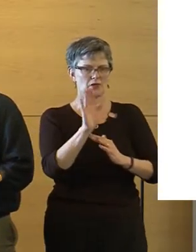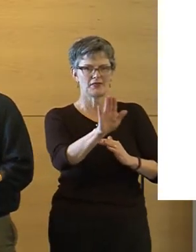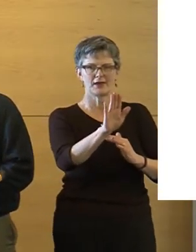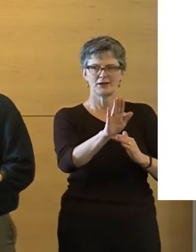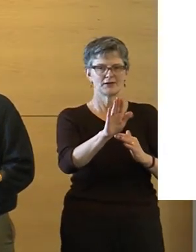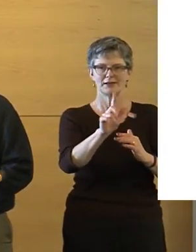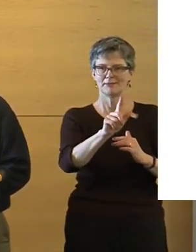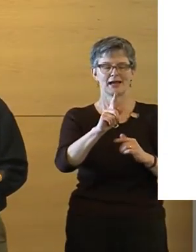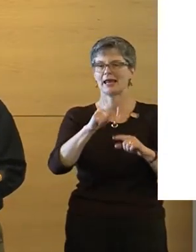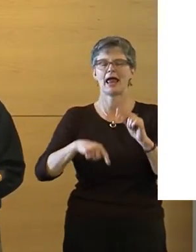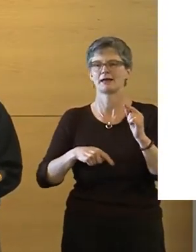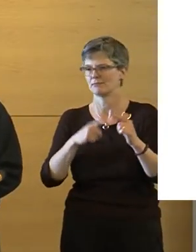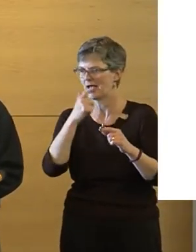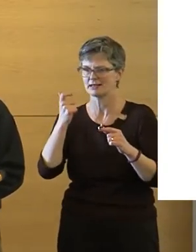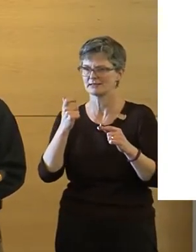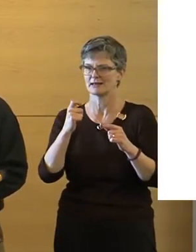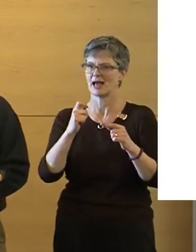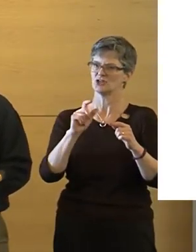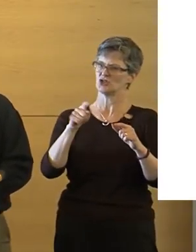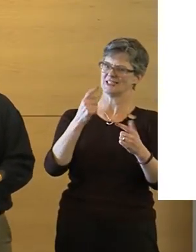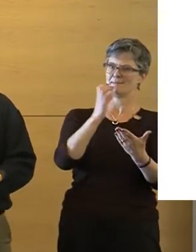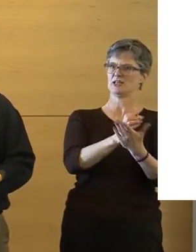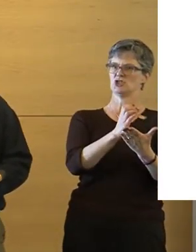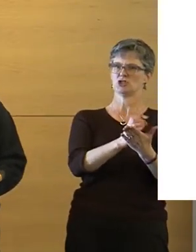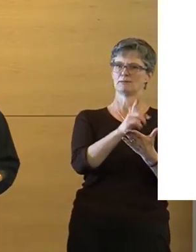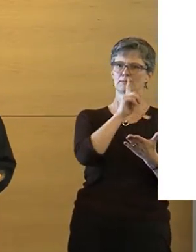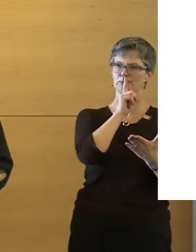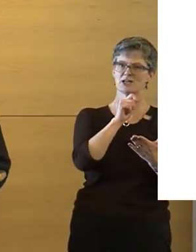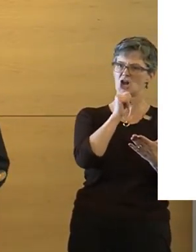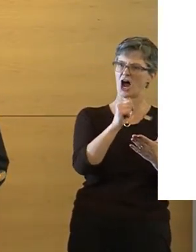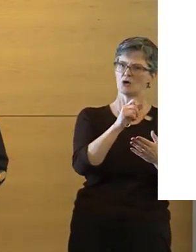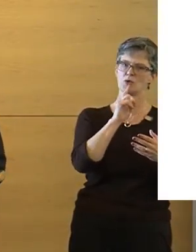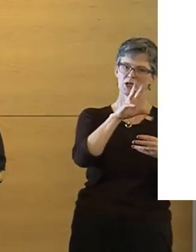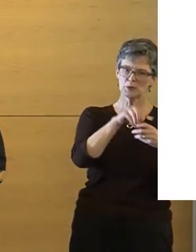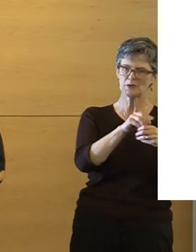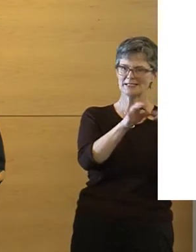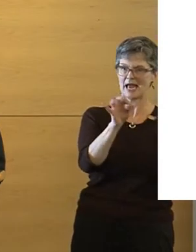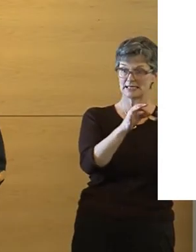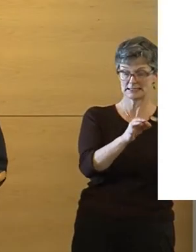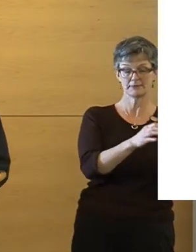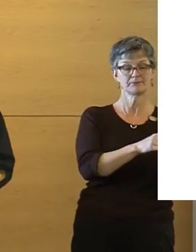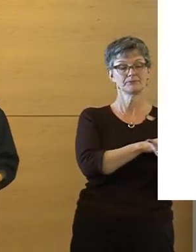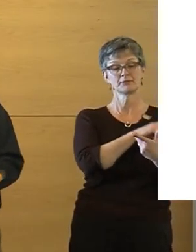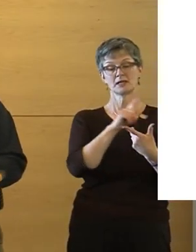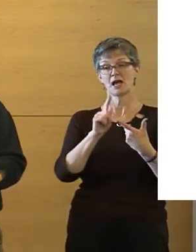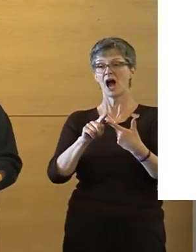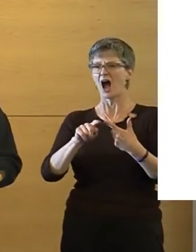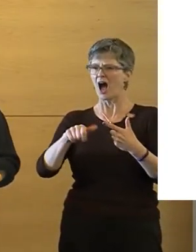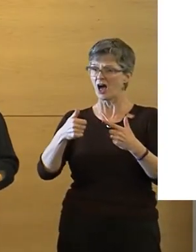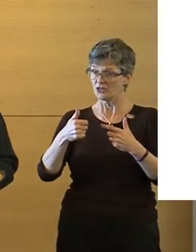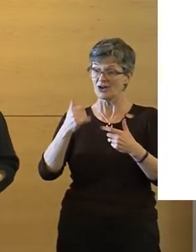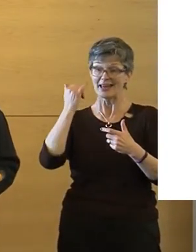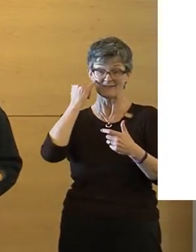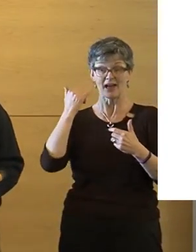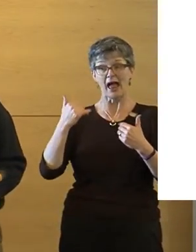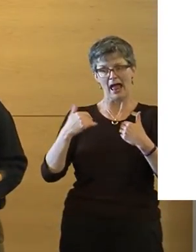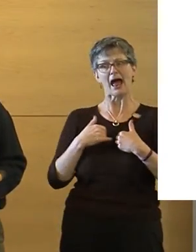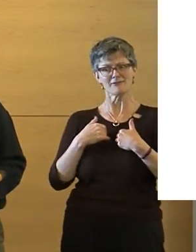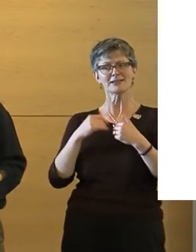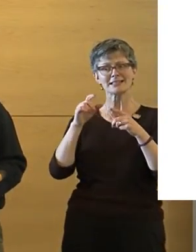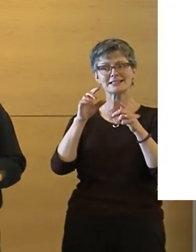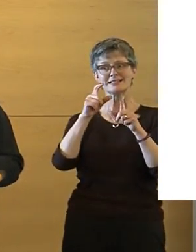like libraries where they're scanning in journal articles and just saving them, you know, as image PDFs, and then students